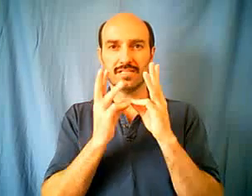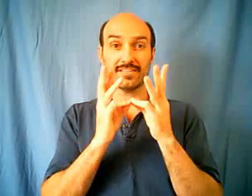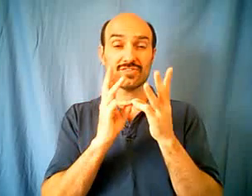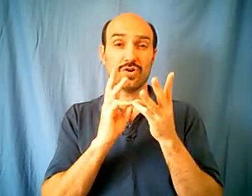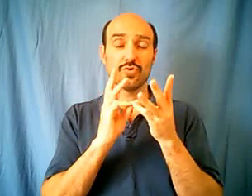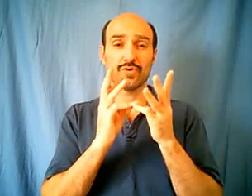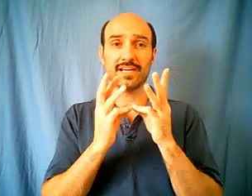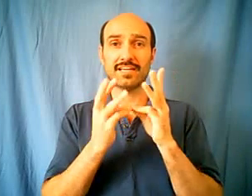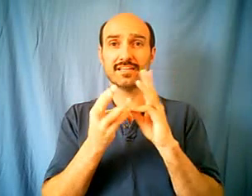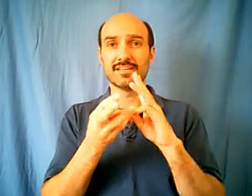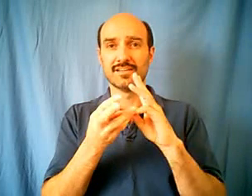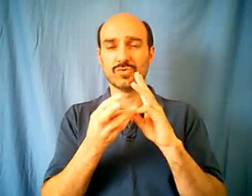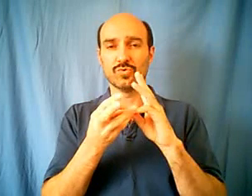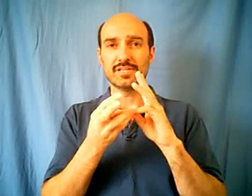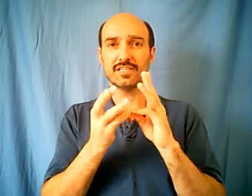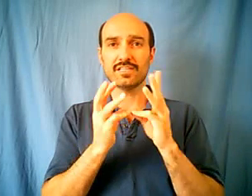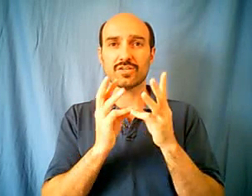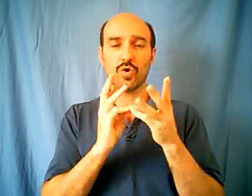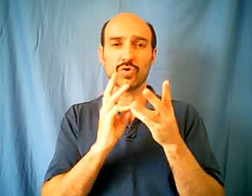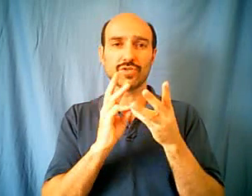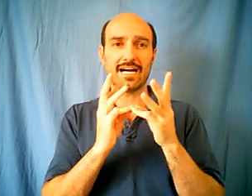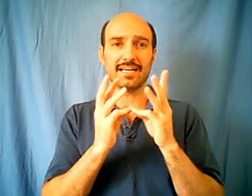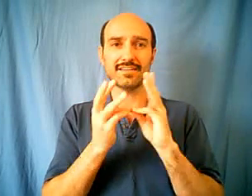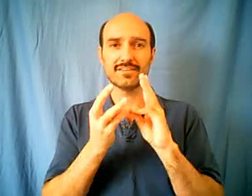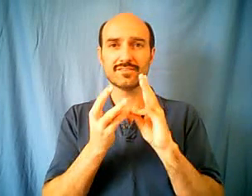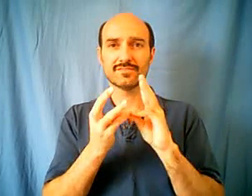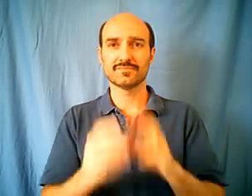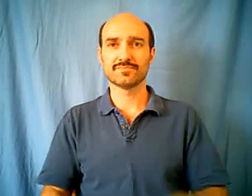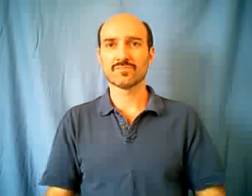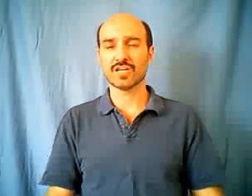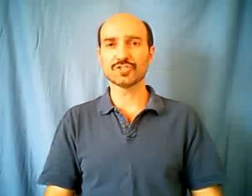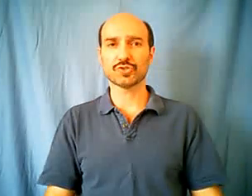Like snow, rain, windy, cold, hot. Country.